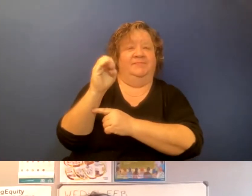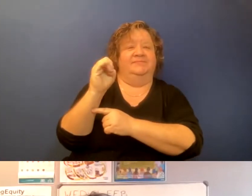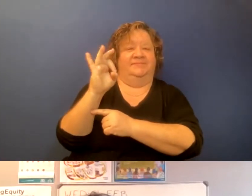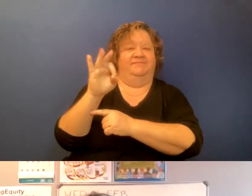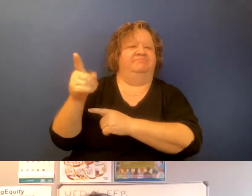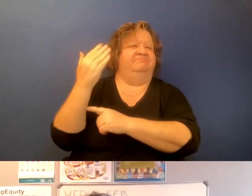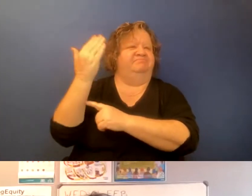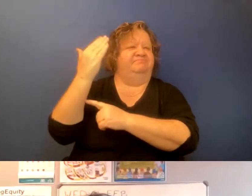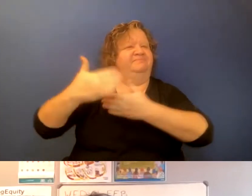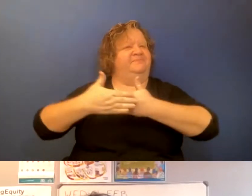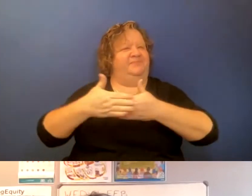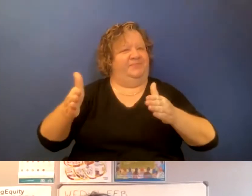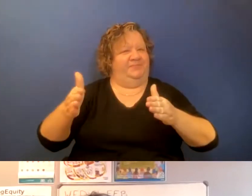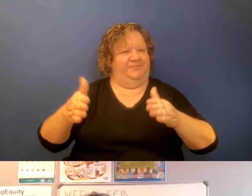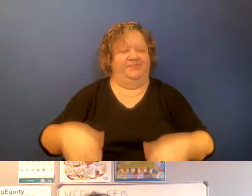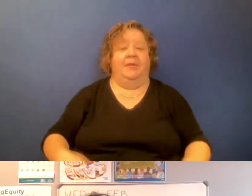begin.